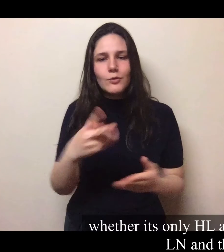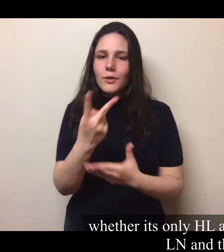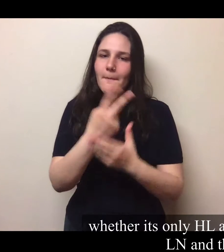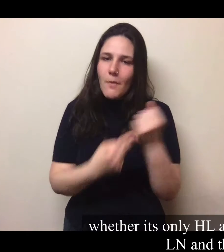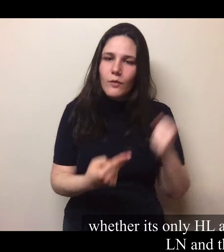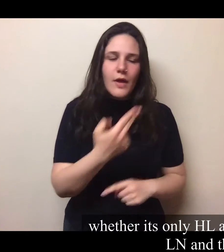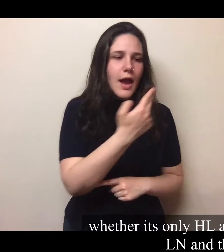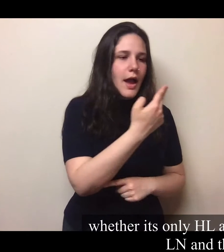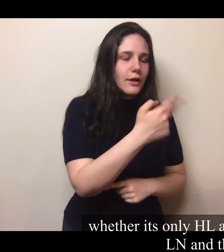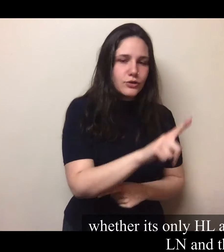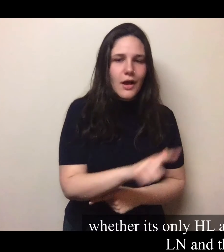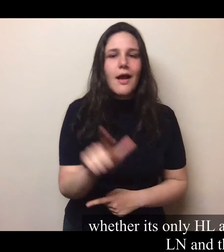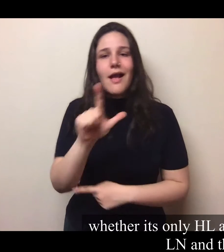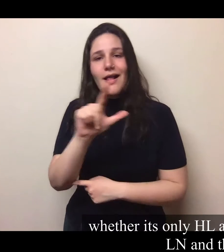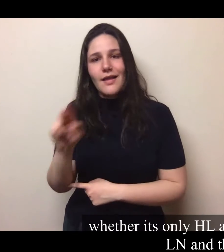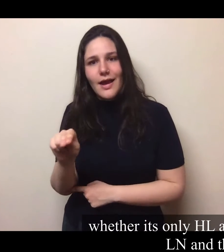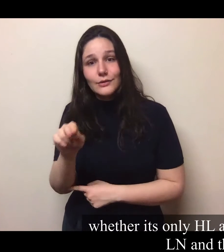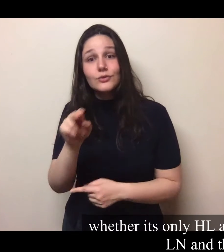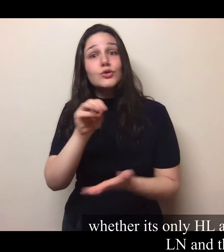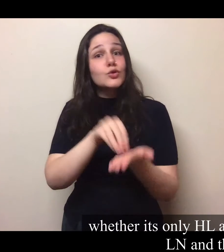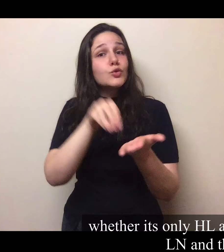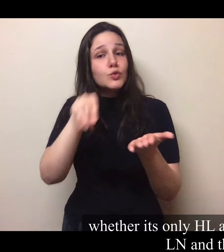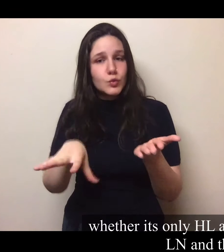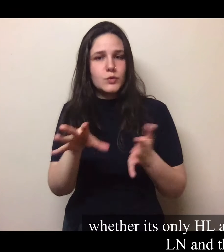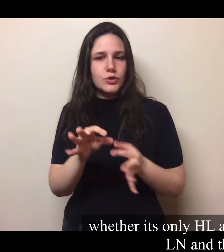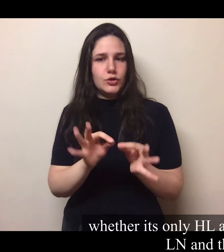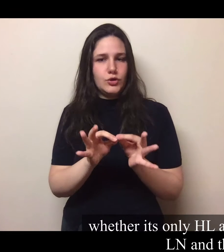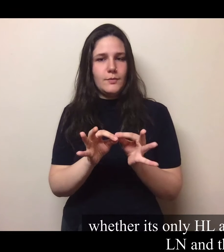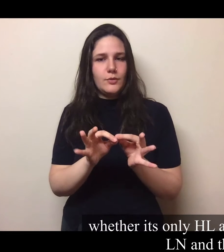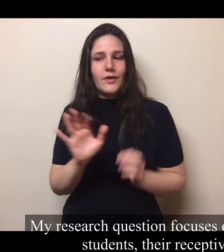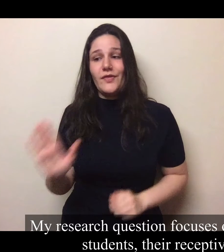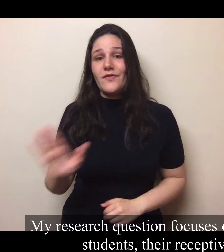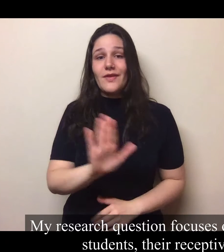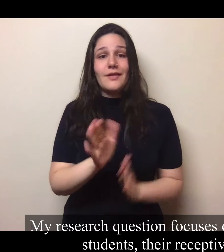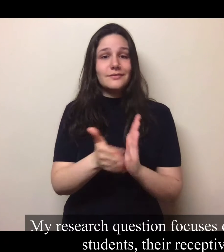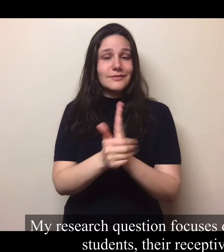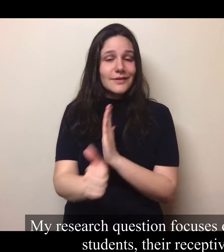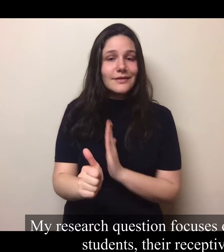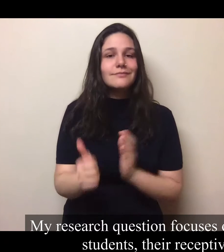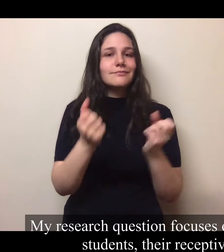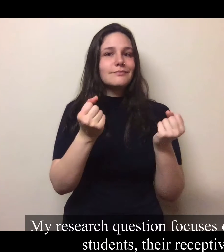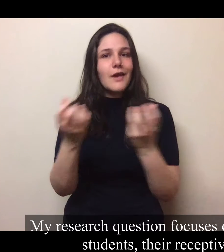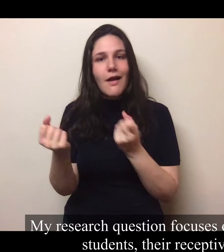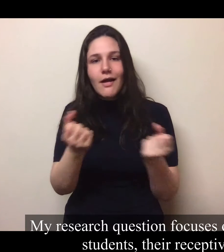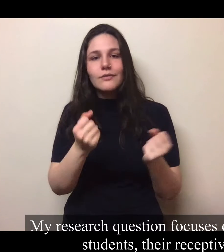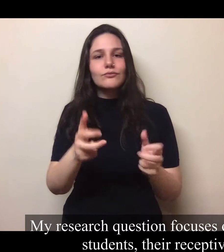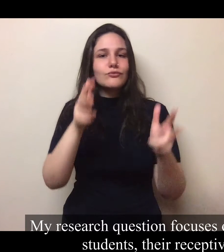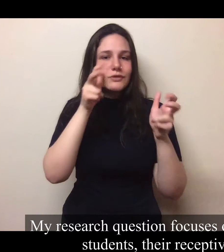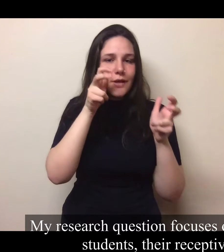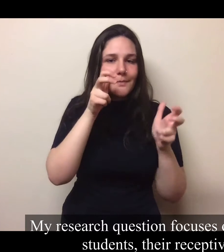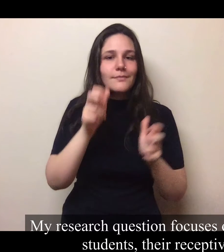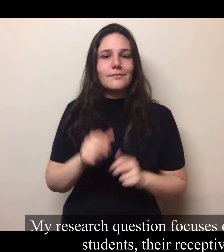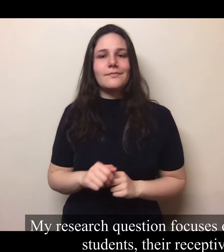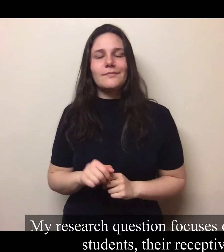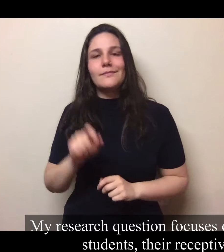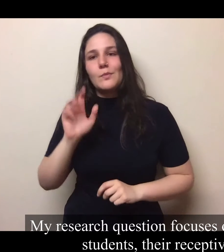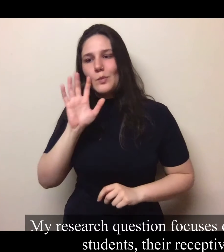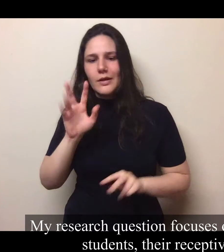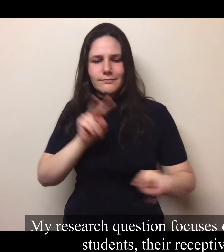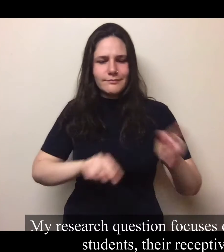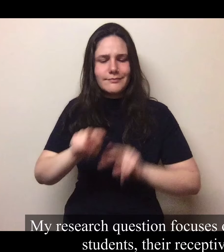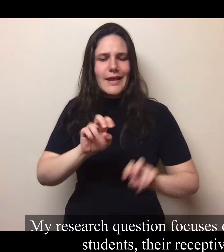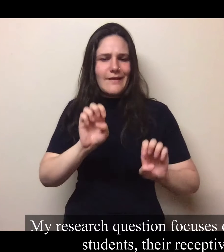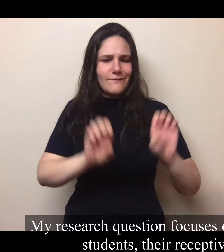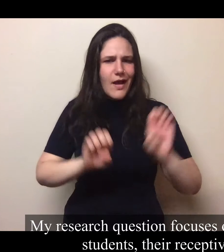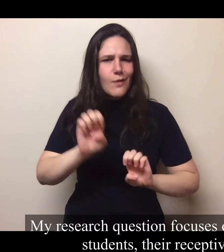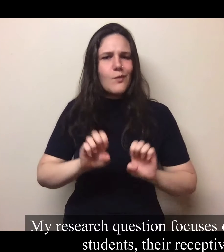only heritage learners and their skills or only second language learners and their skills. My research question focuses on both heritage